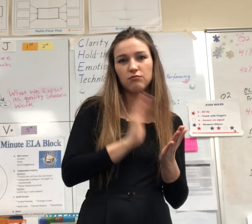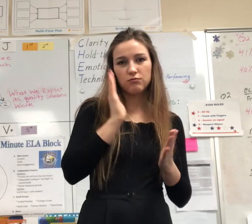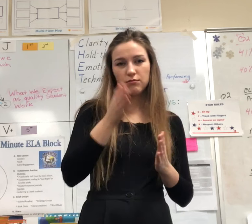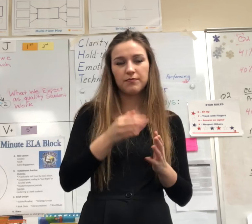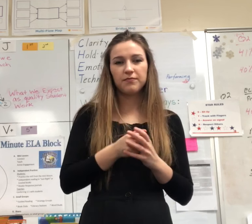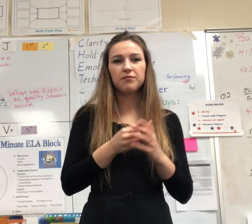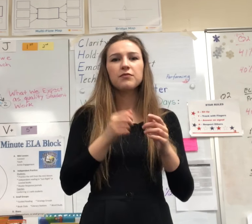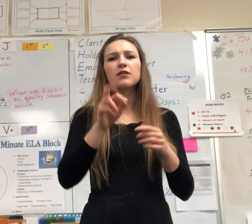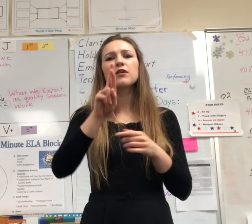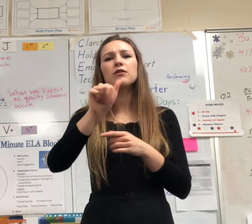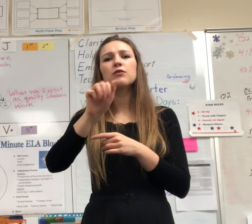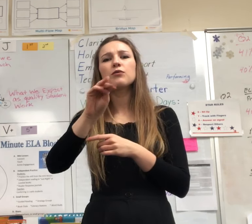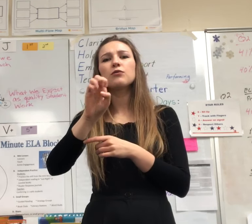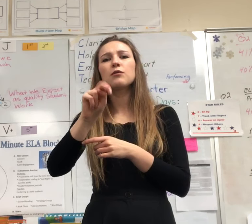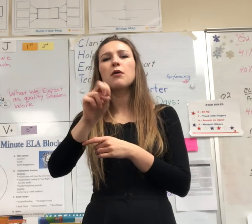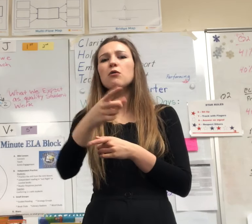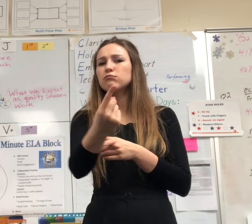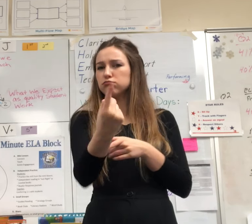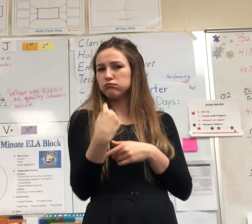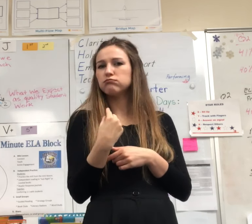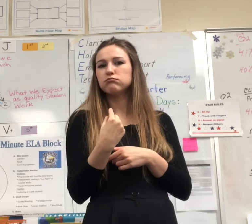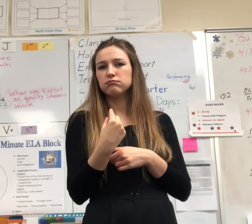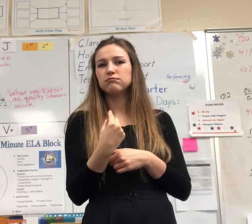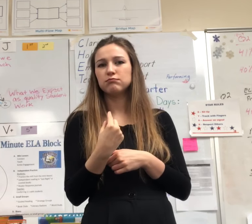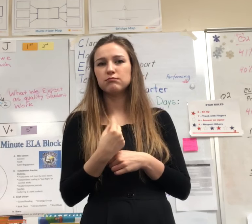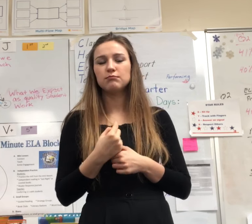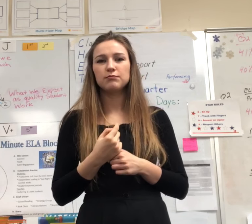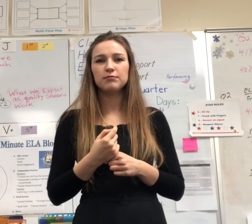Ramon. The string is pulled tight.